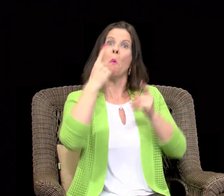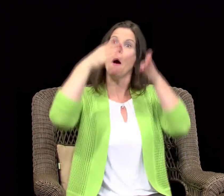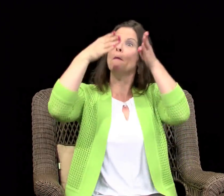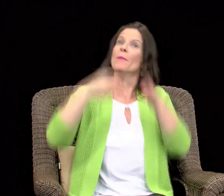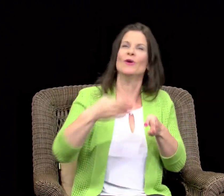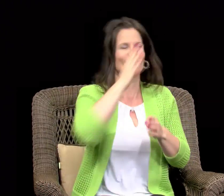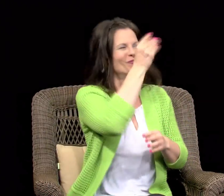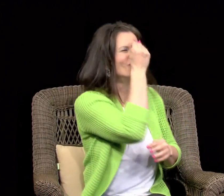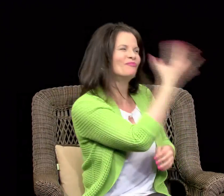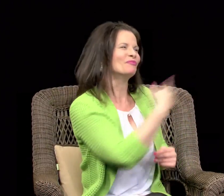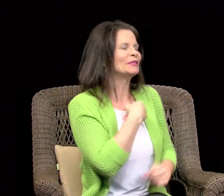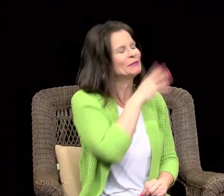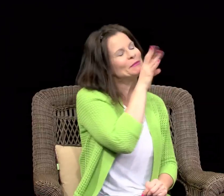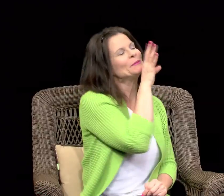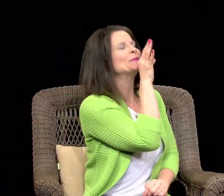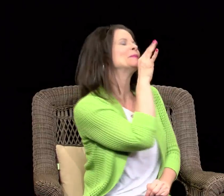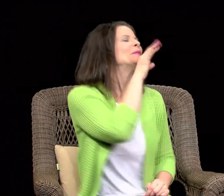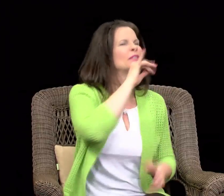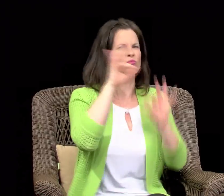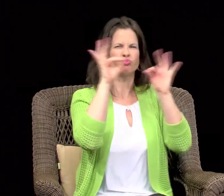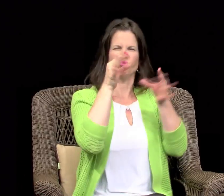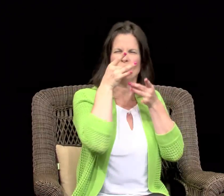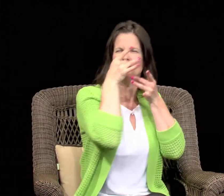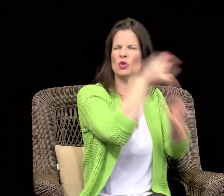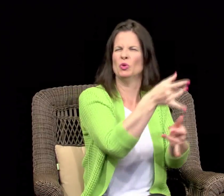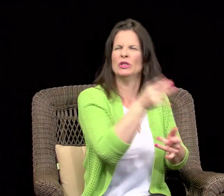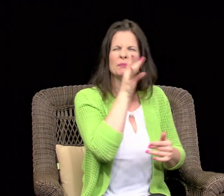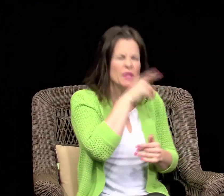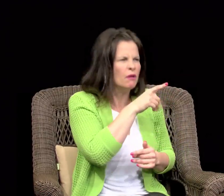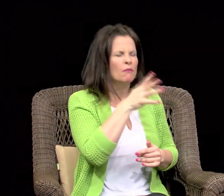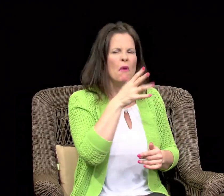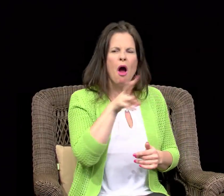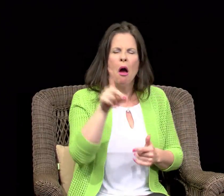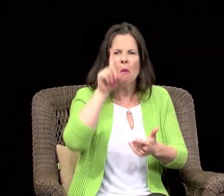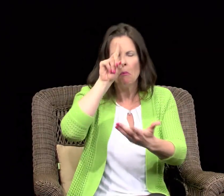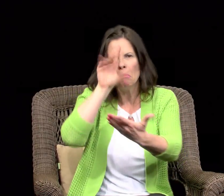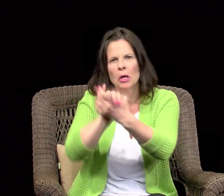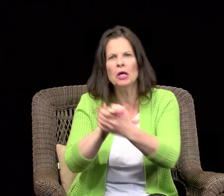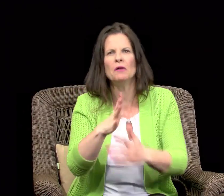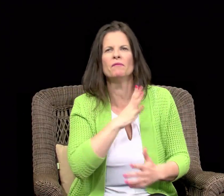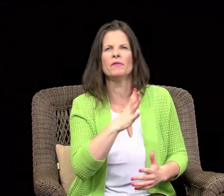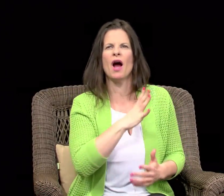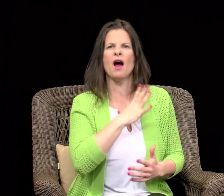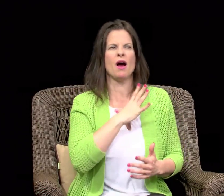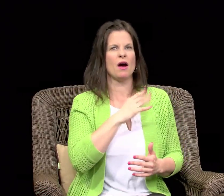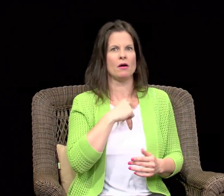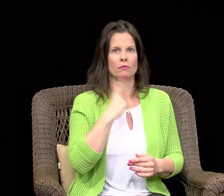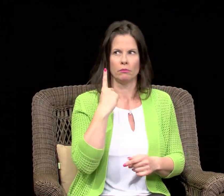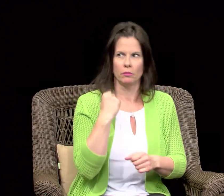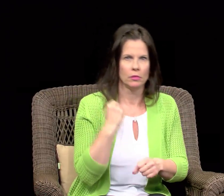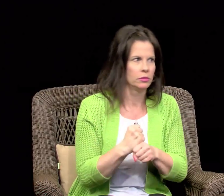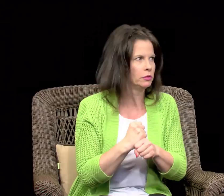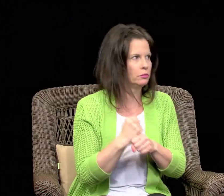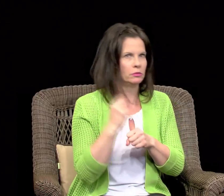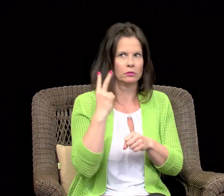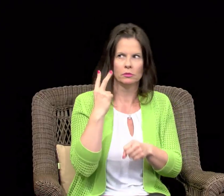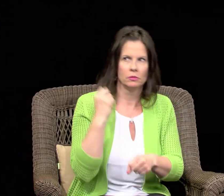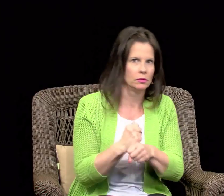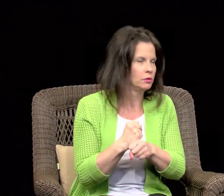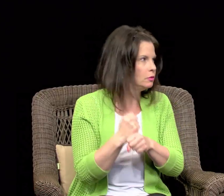to only speak. And so that's what they did. And they said, oh, your speech is really wonderful. And my parents